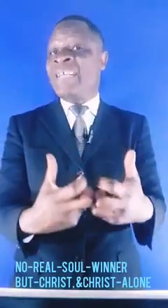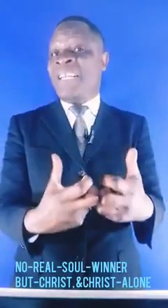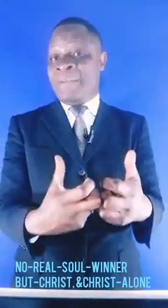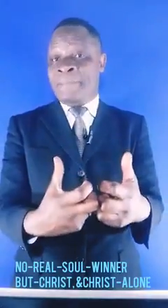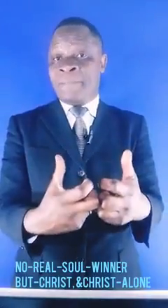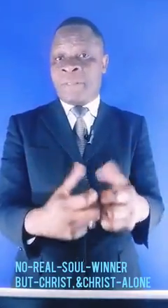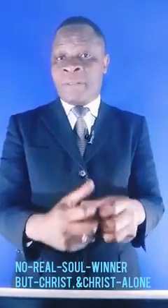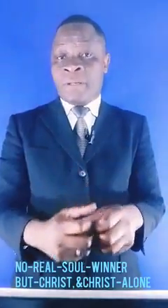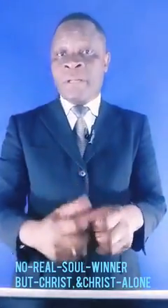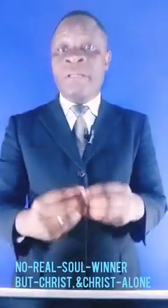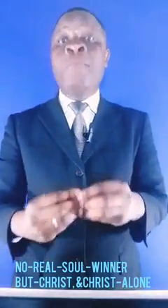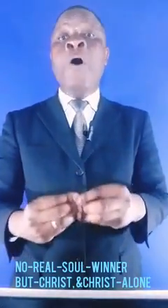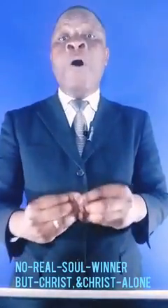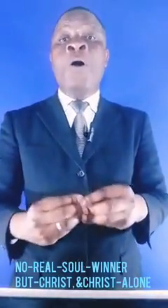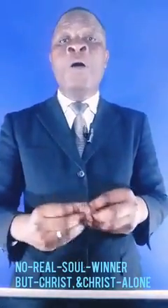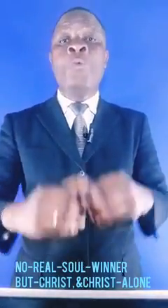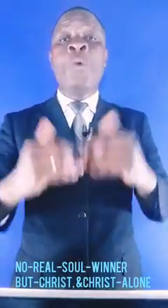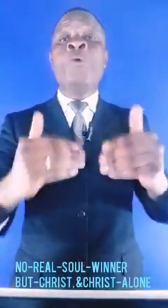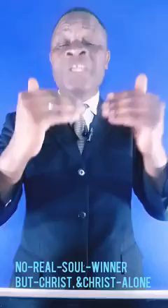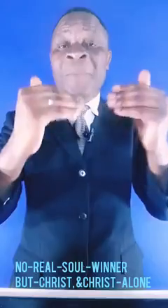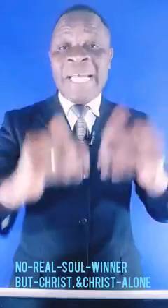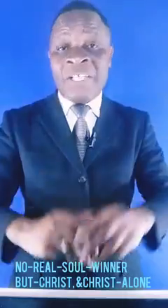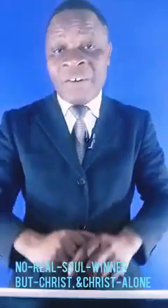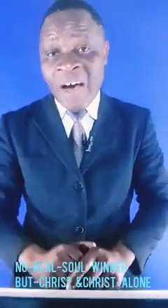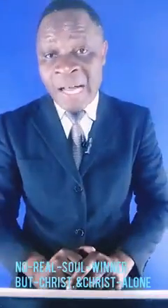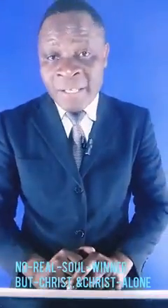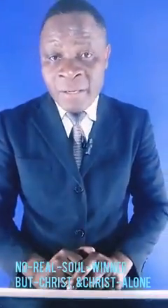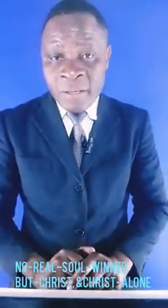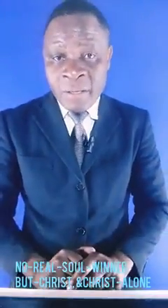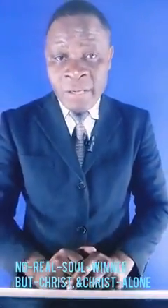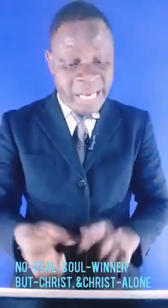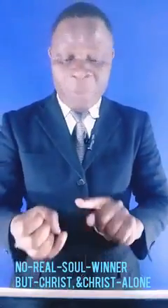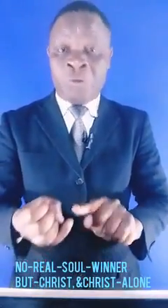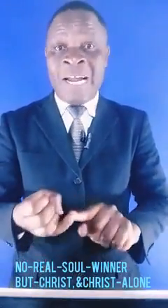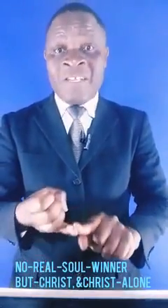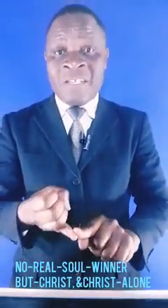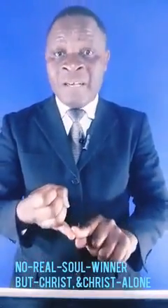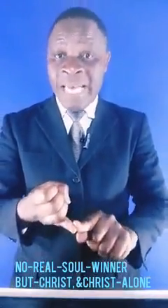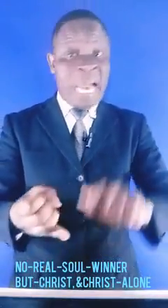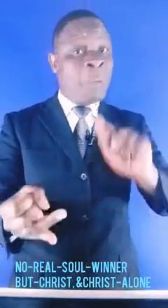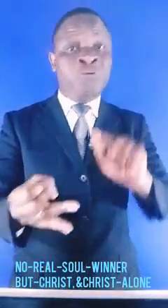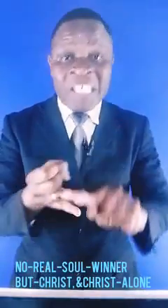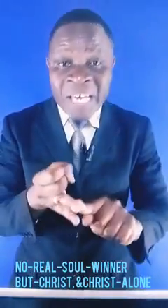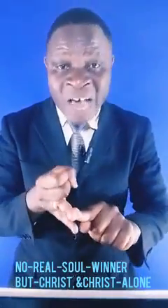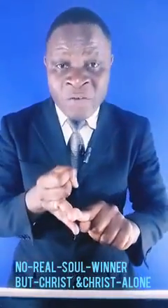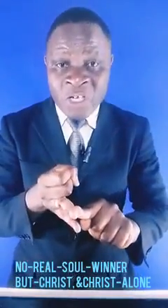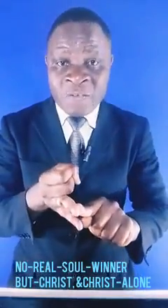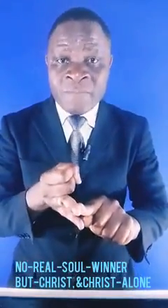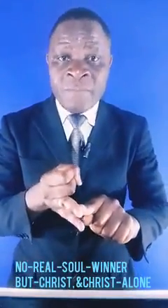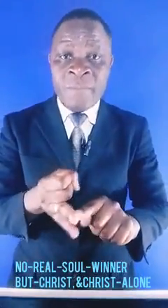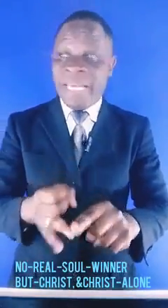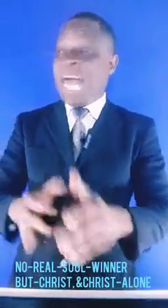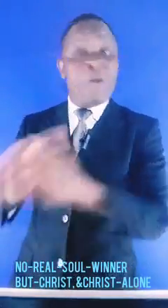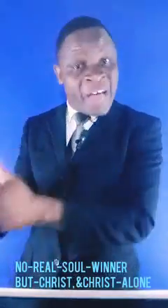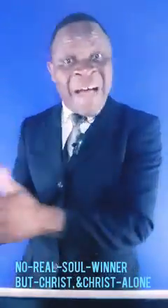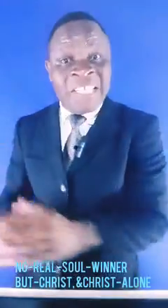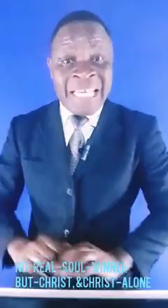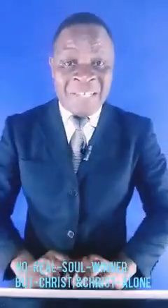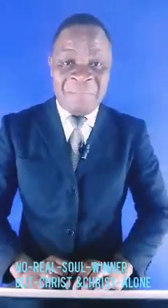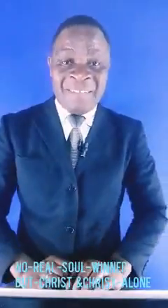activity, the more we will depend on God in our prayers, in our preaching efforts, in our evangelism,